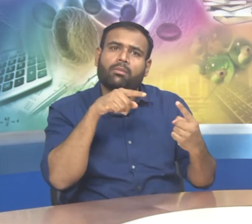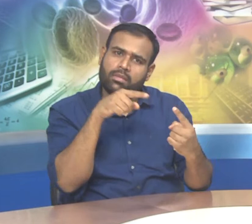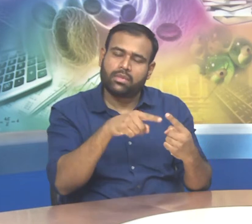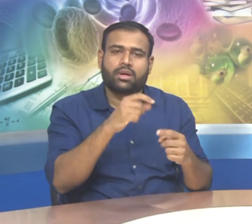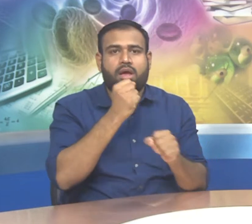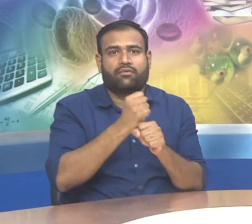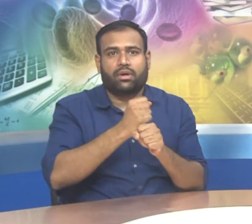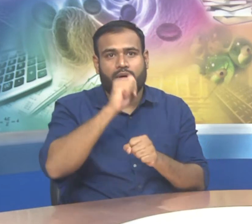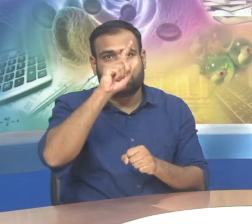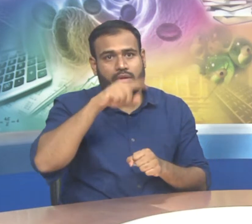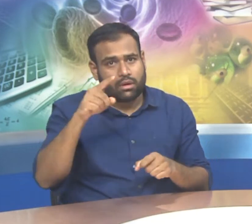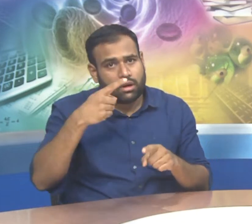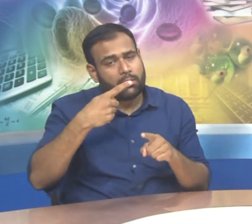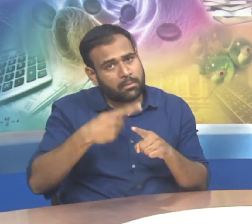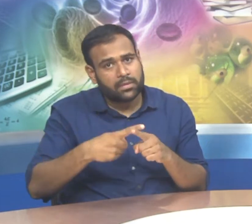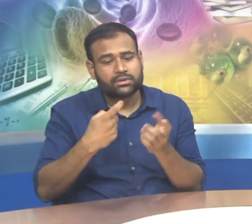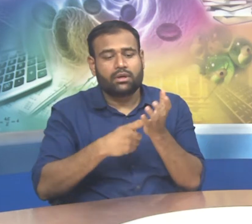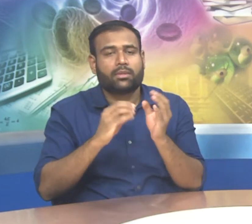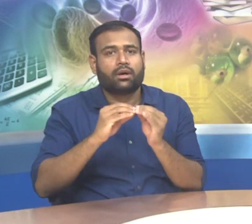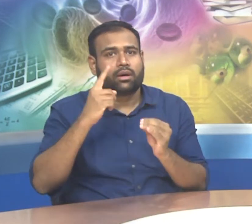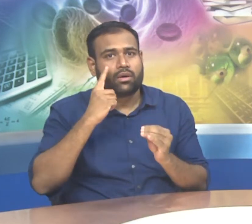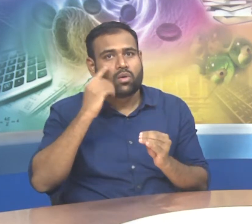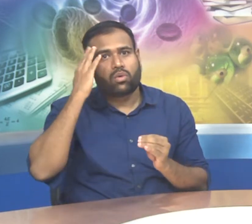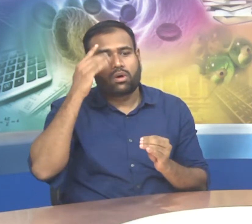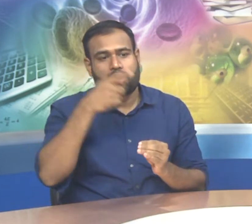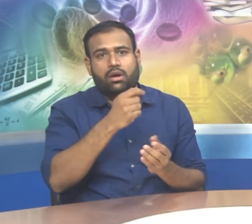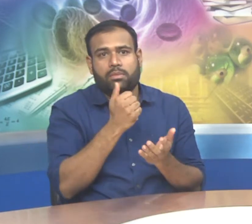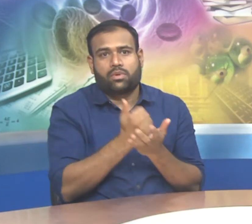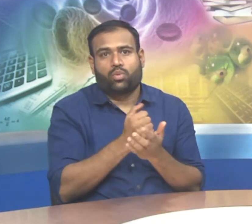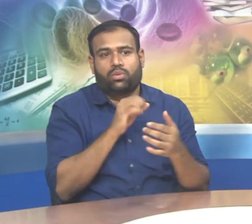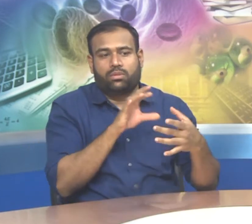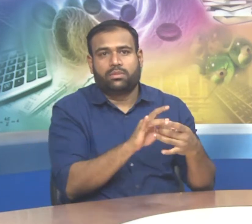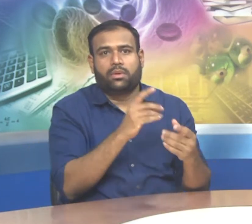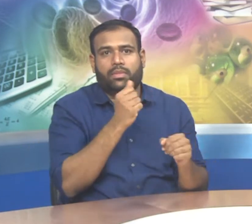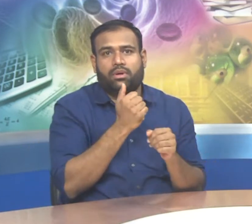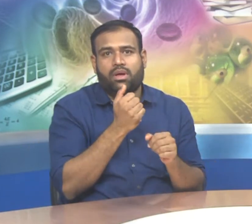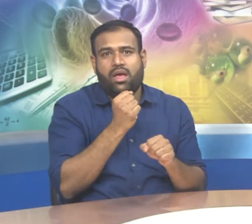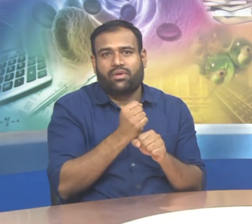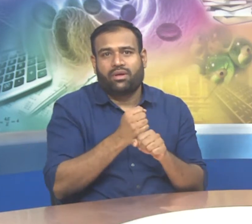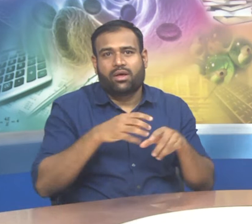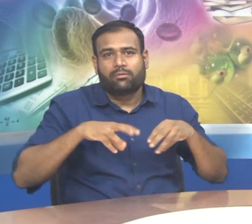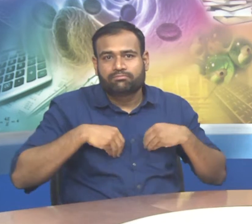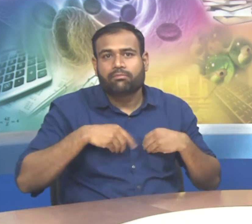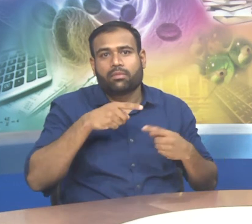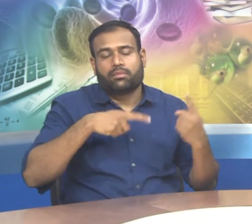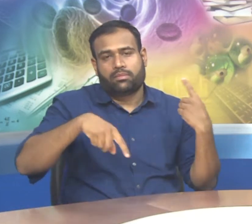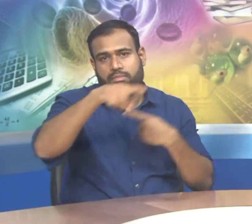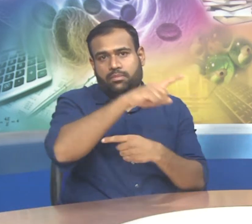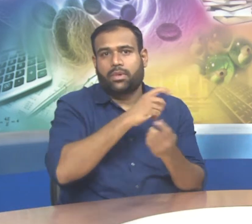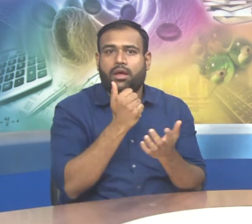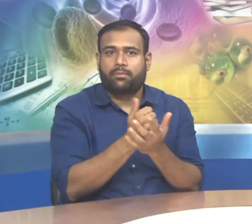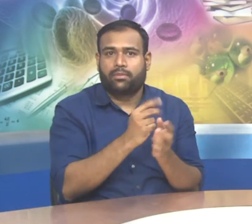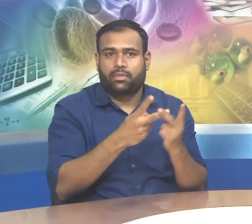of India, and Oriental Bank of Commerce. All these are Indian banks.